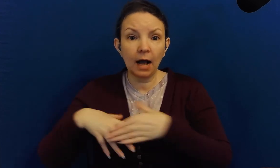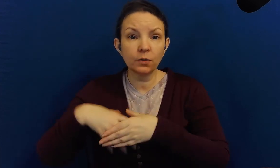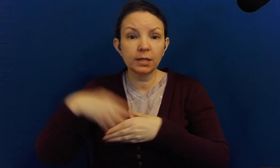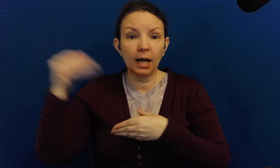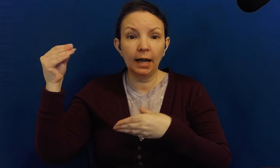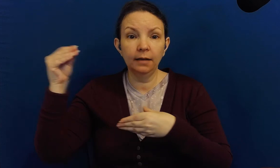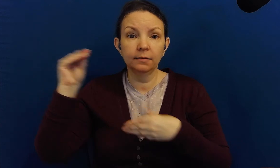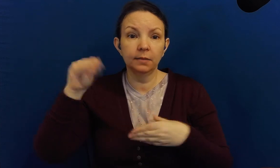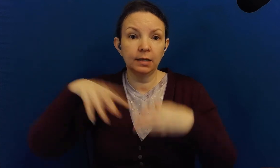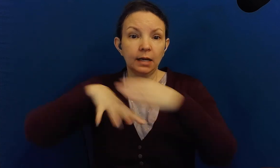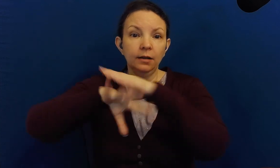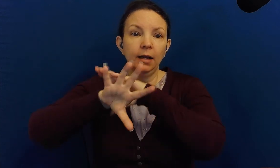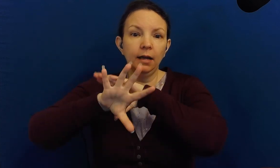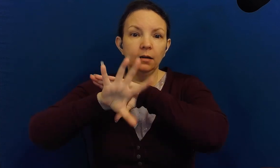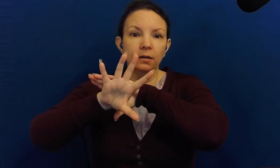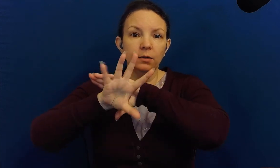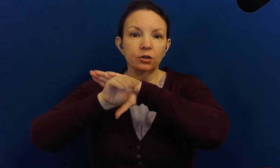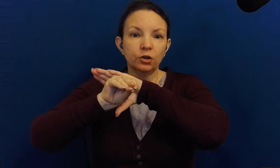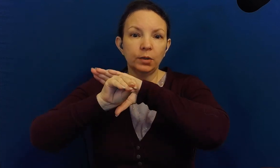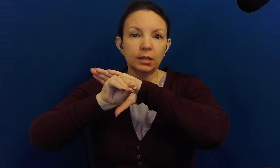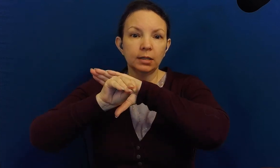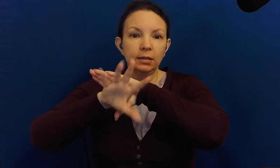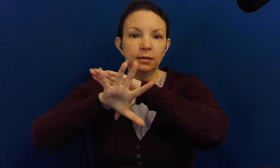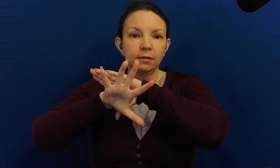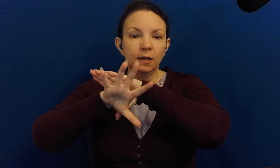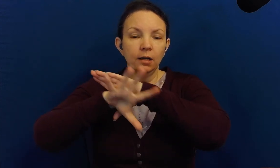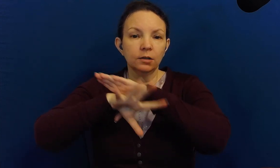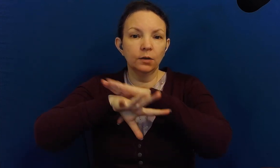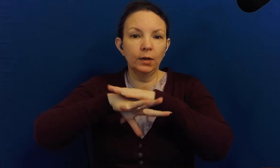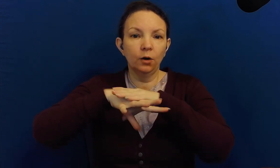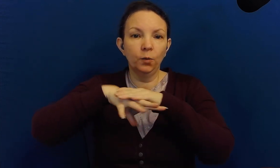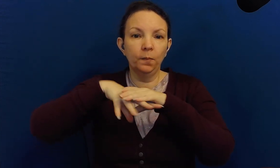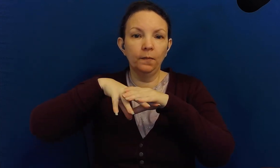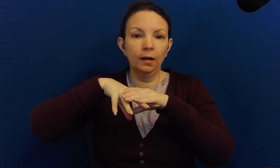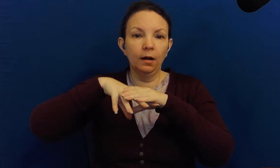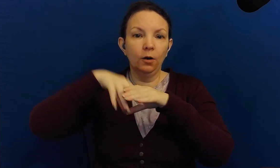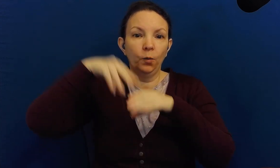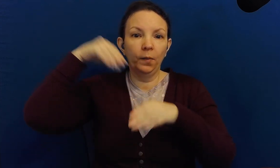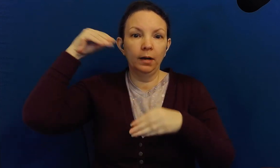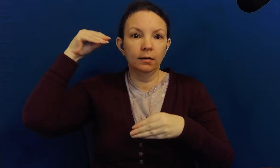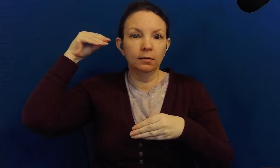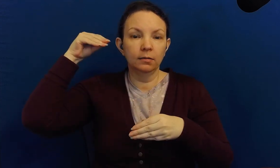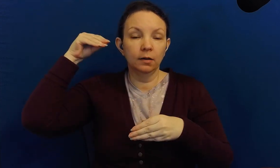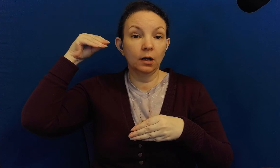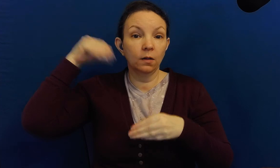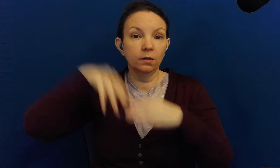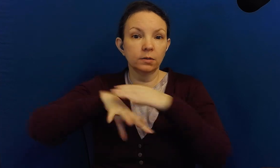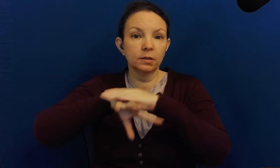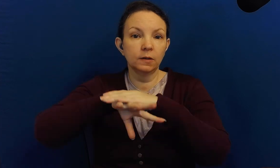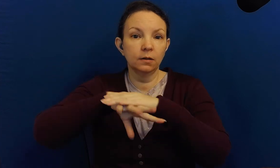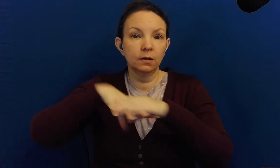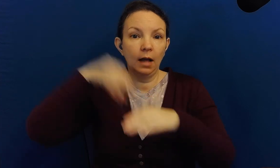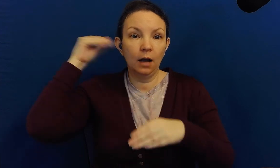outside, you're taking your hand, and we're just doing this. So we open and then close.